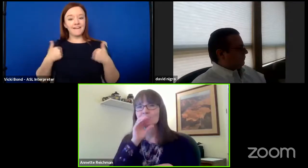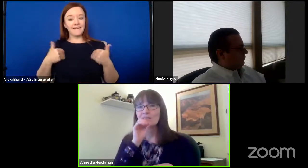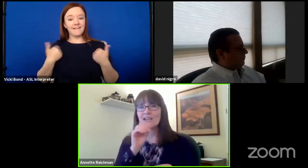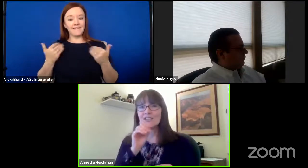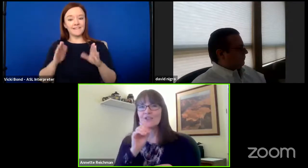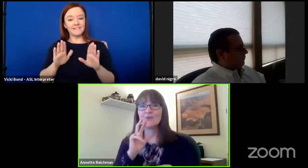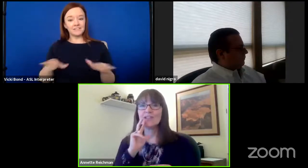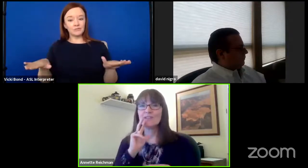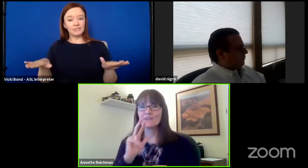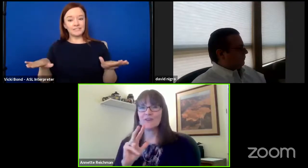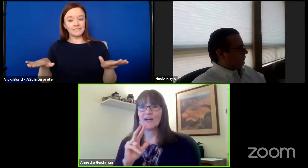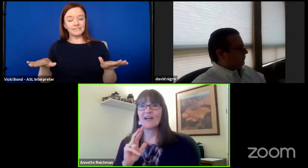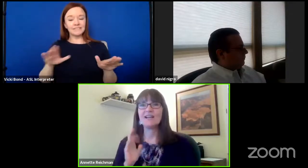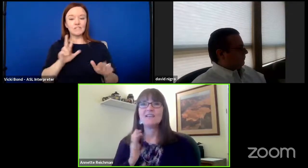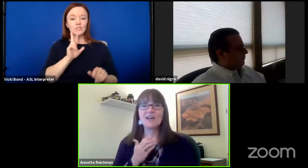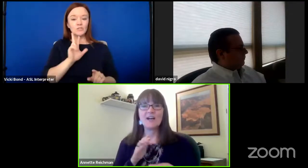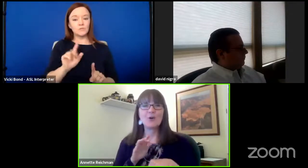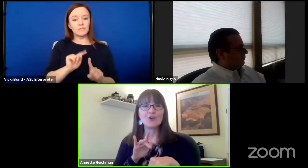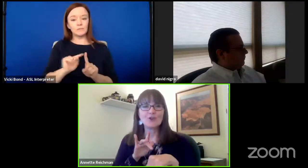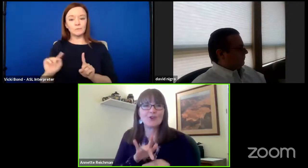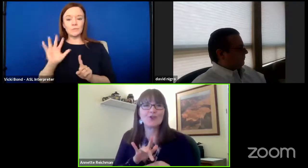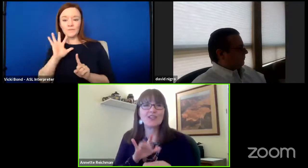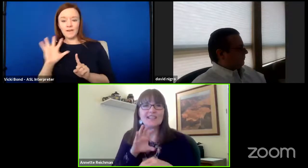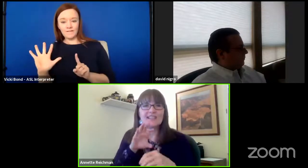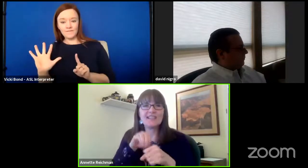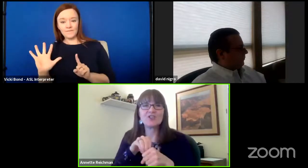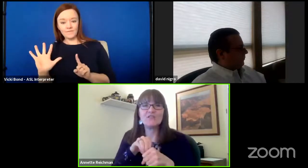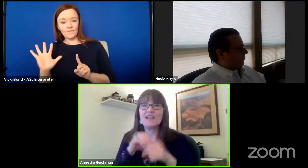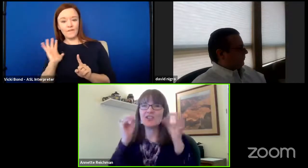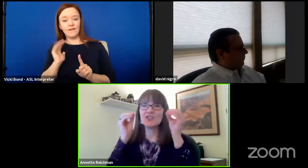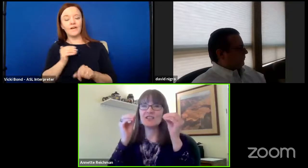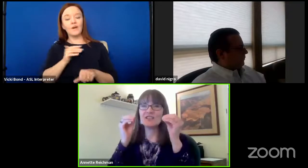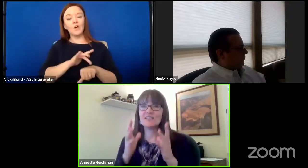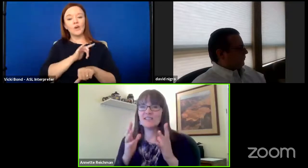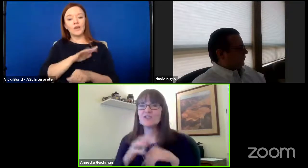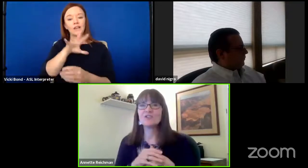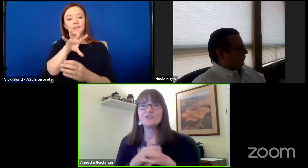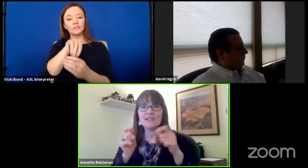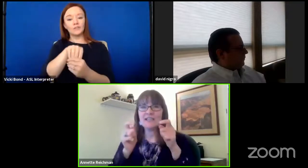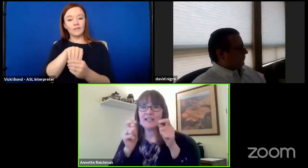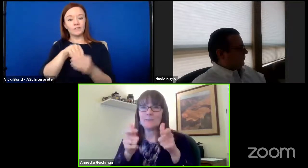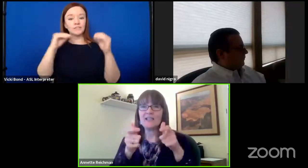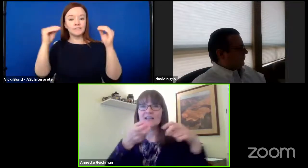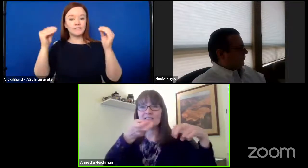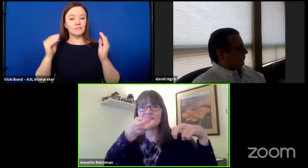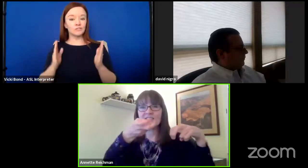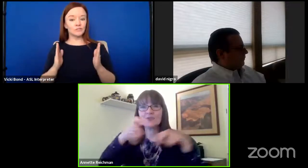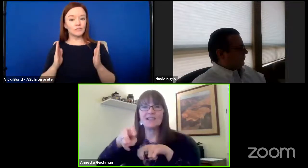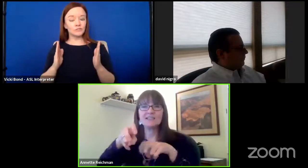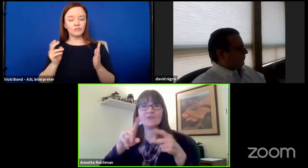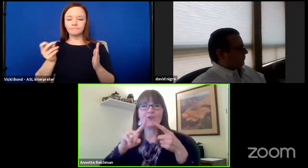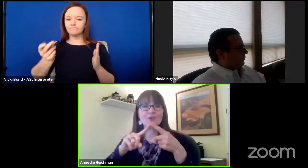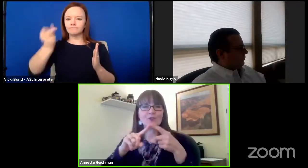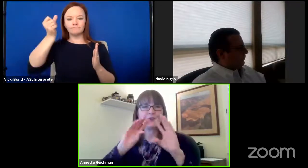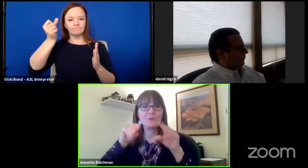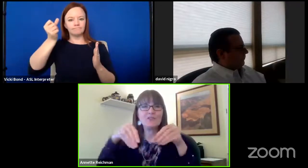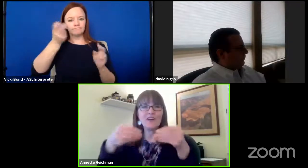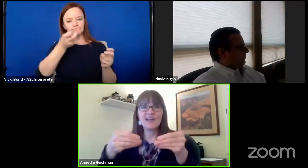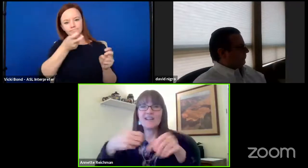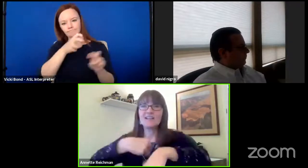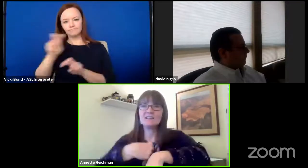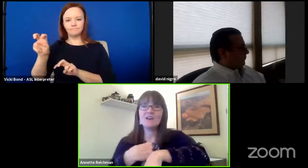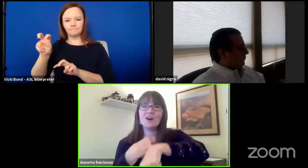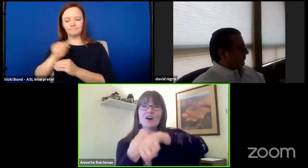children, age 3 to 5, our early intervention teacher immediately transferred